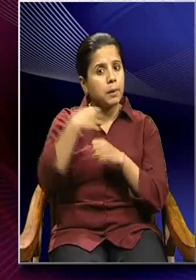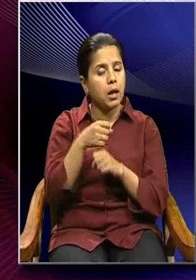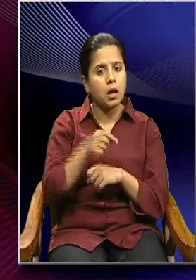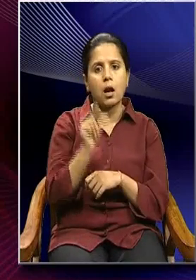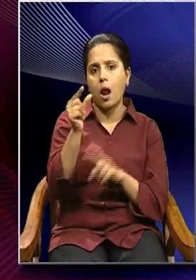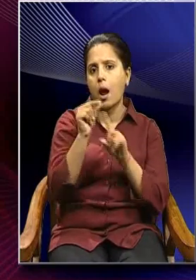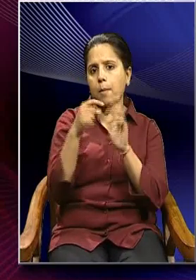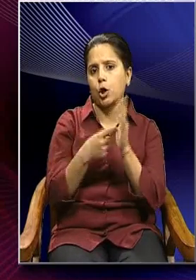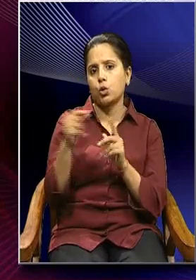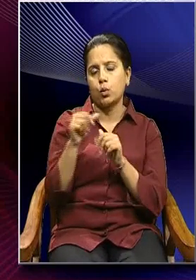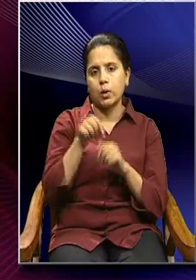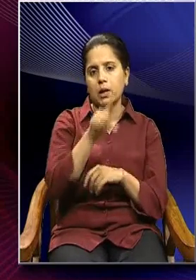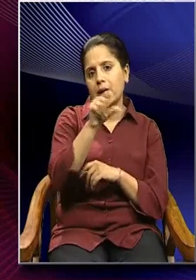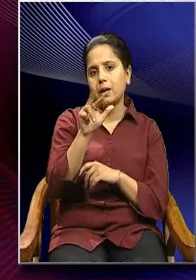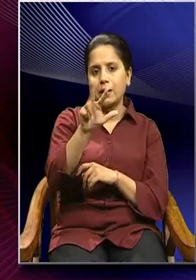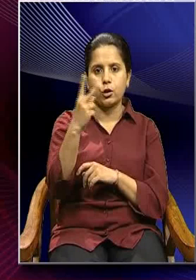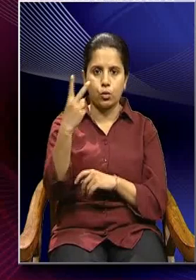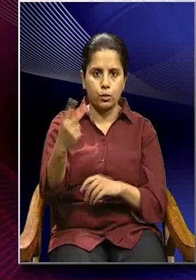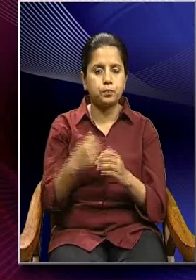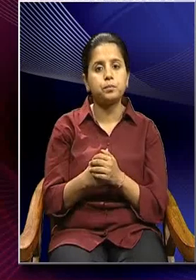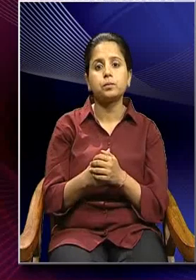Aparupa, which was in 1982. Then